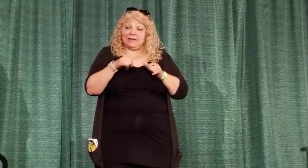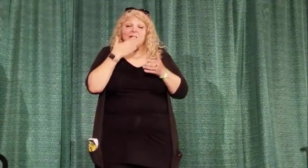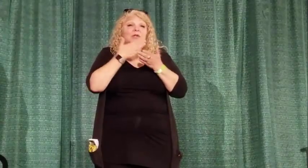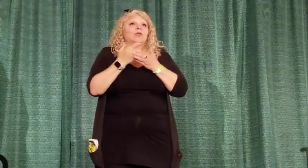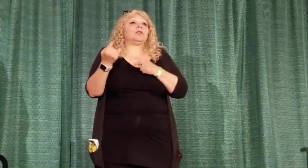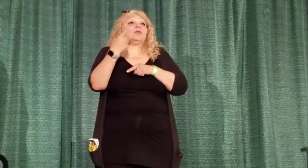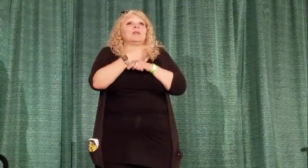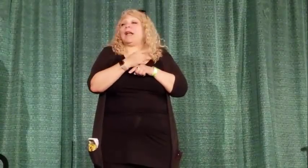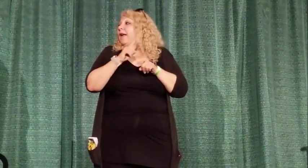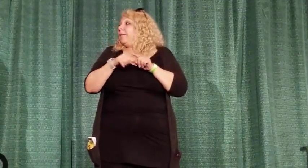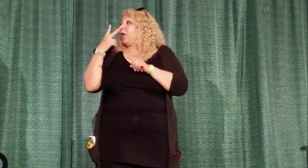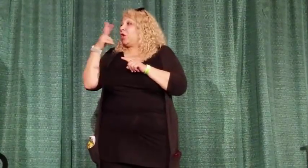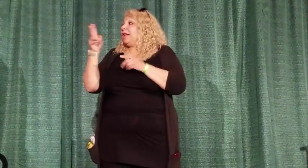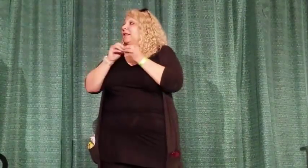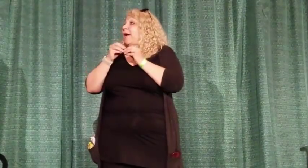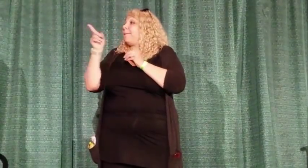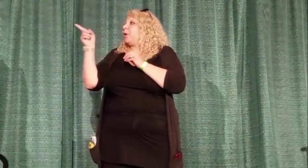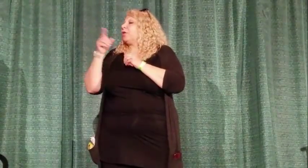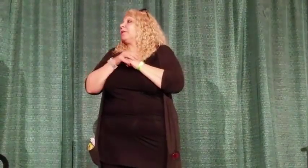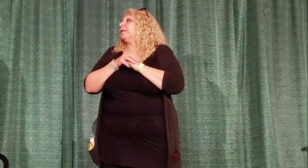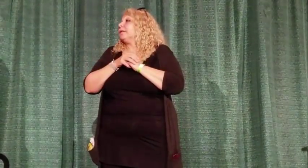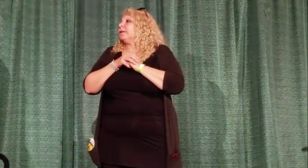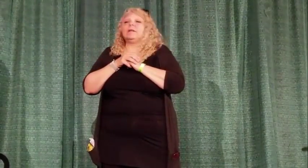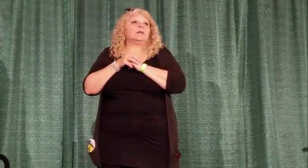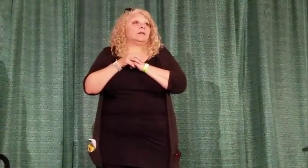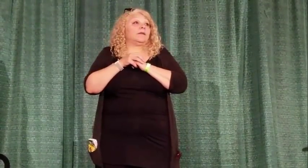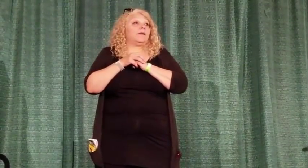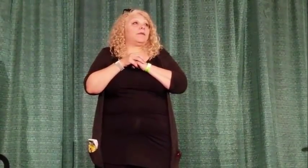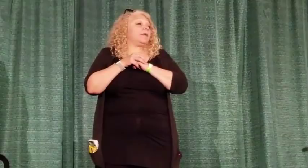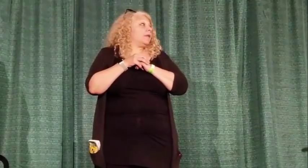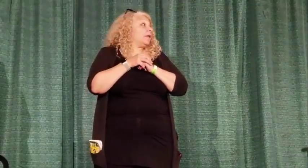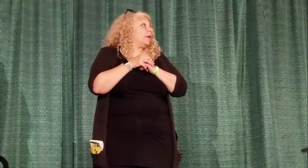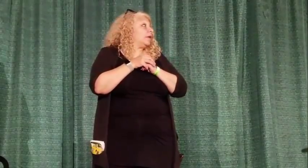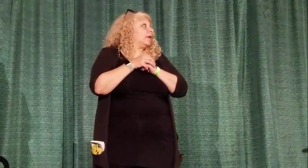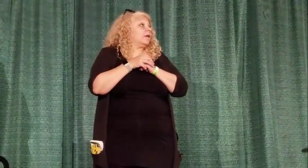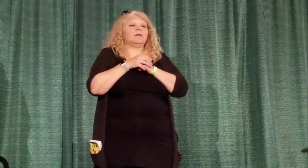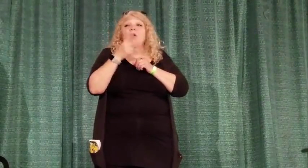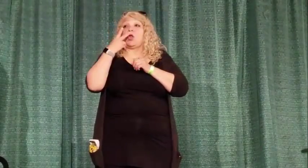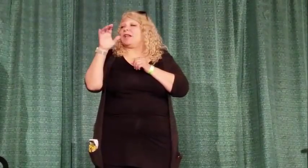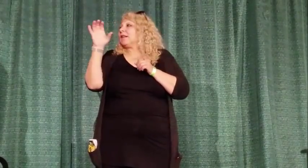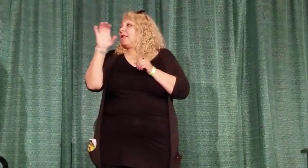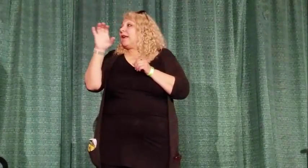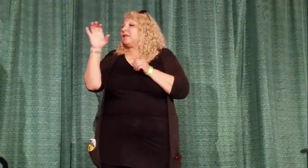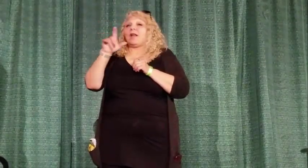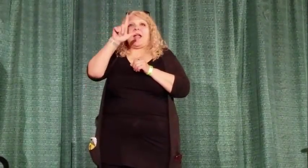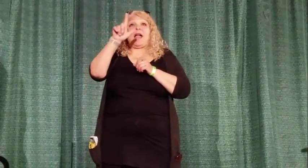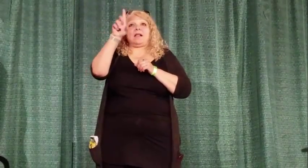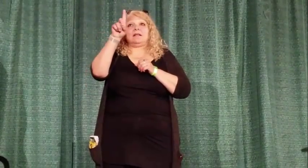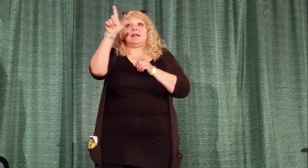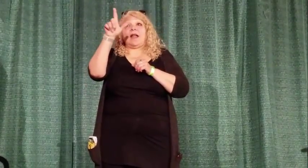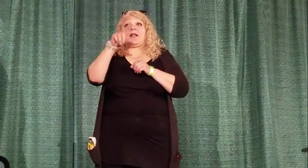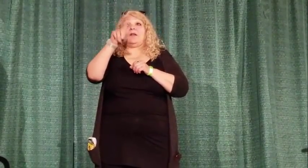of course. But look at these numbers. Look at his cholesterol. Look at his LDL cholesterol